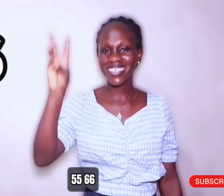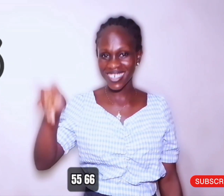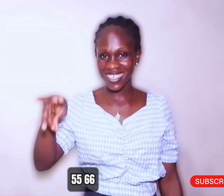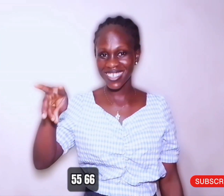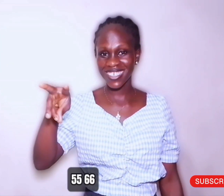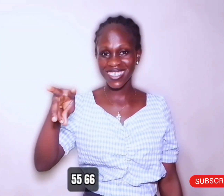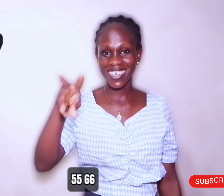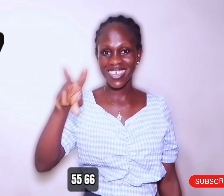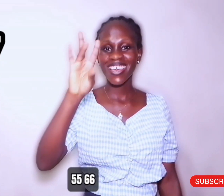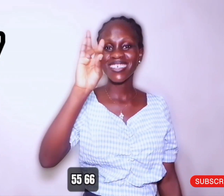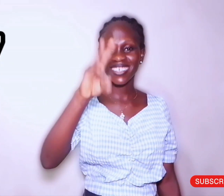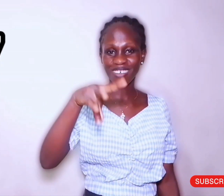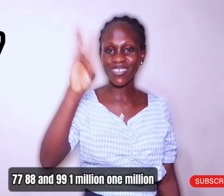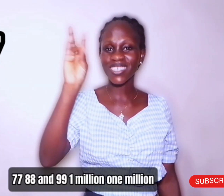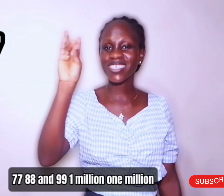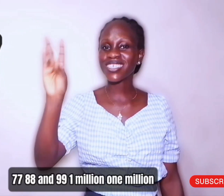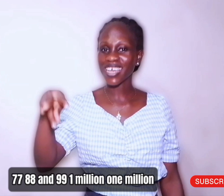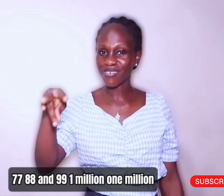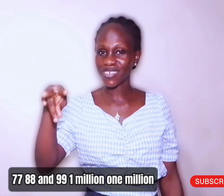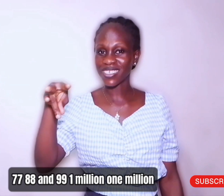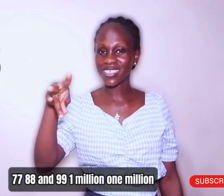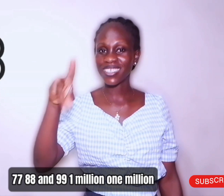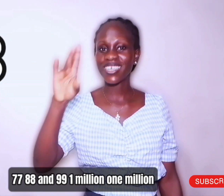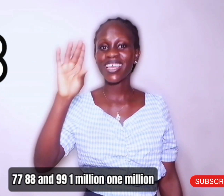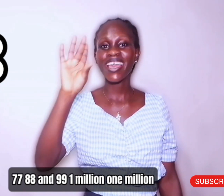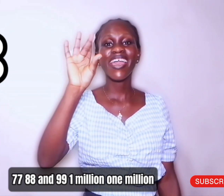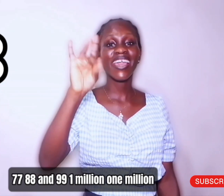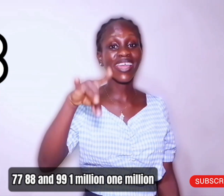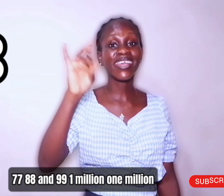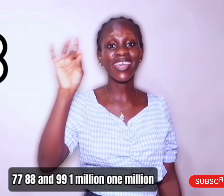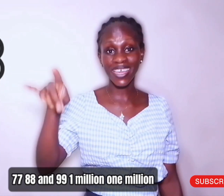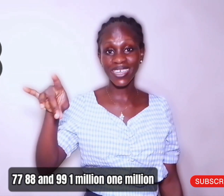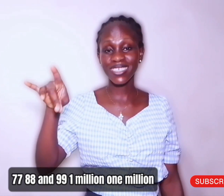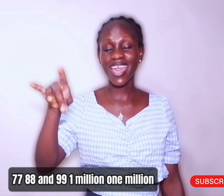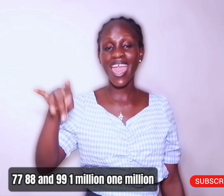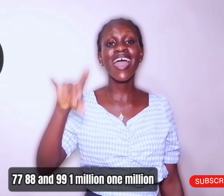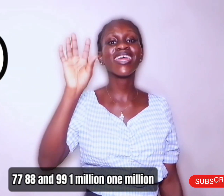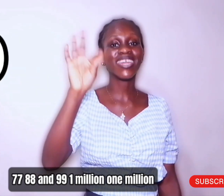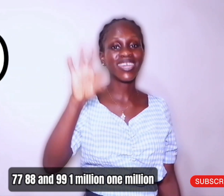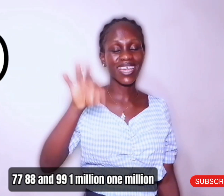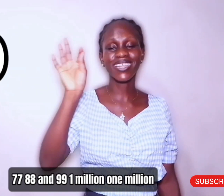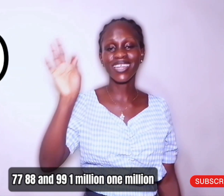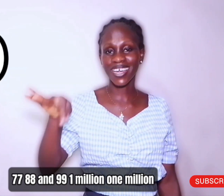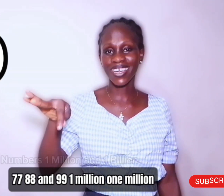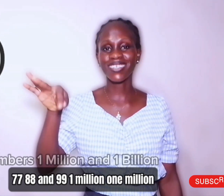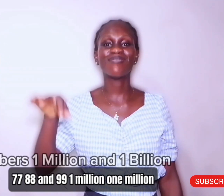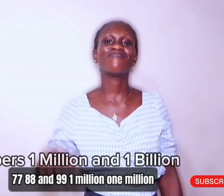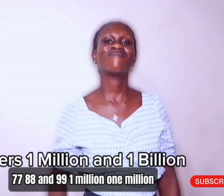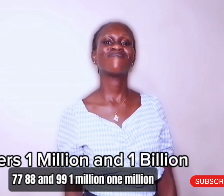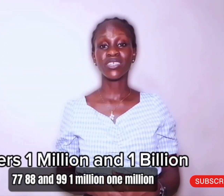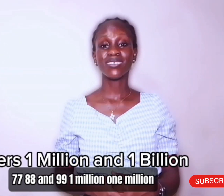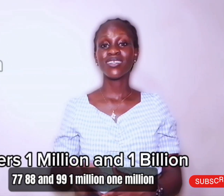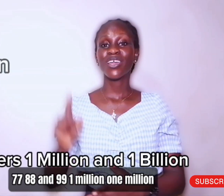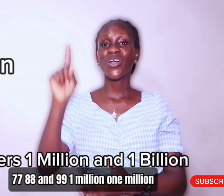66, 77, 88, and 99. 1